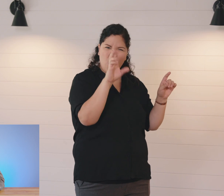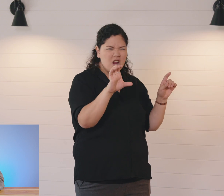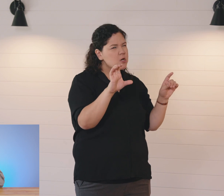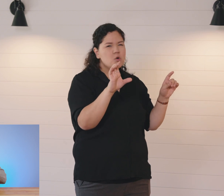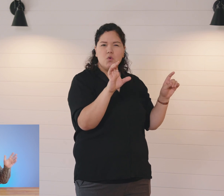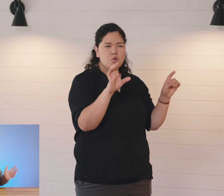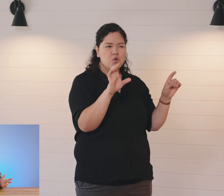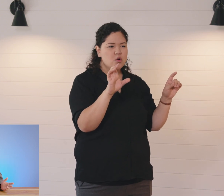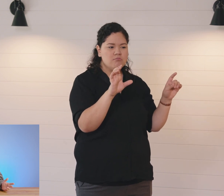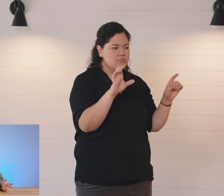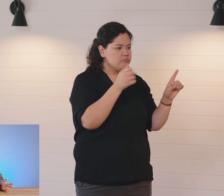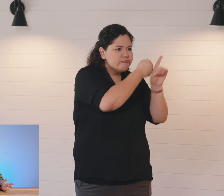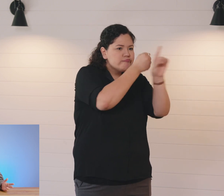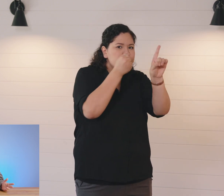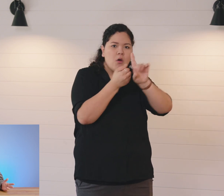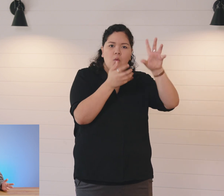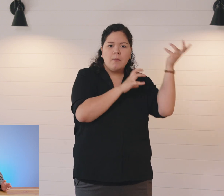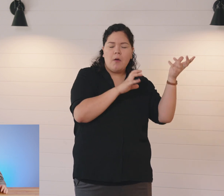area, everyone got tumors.